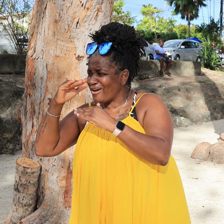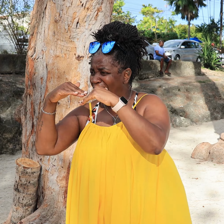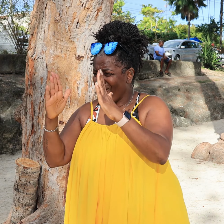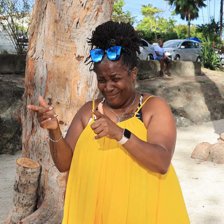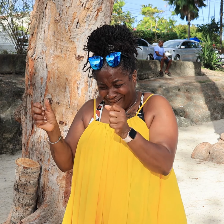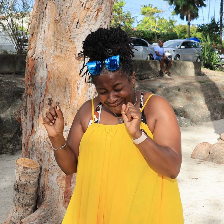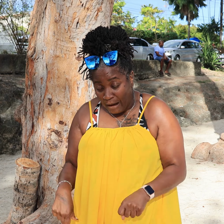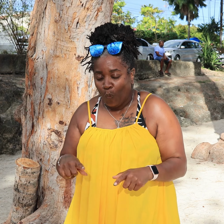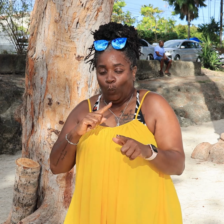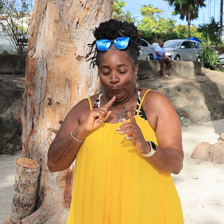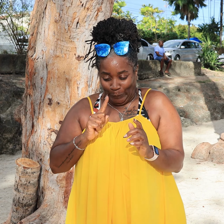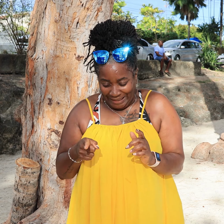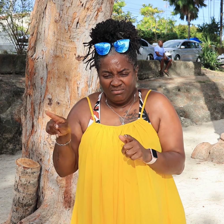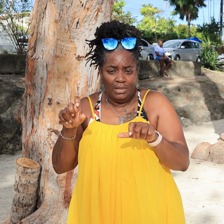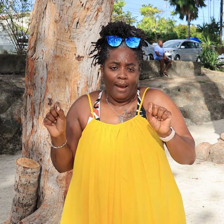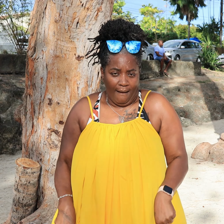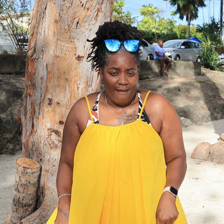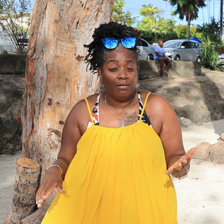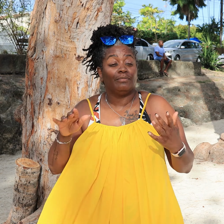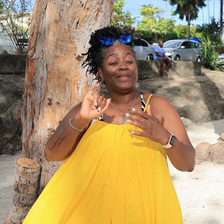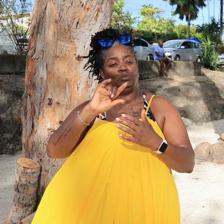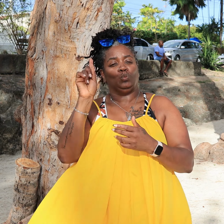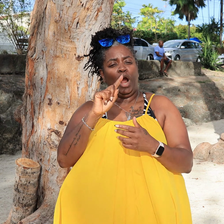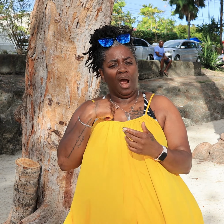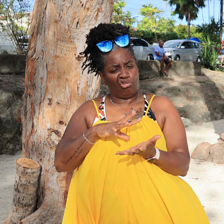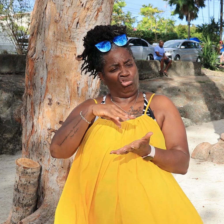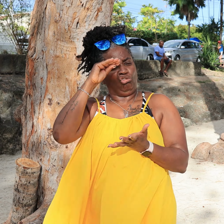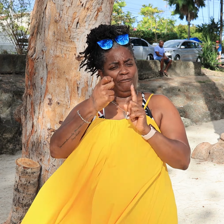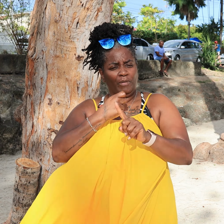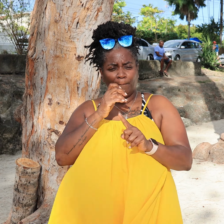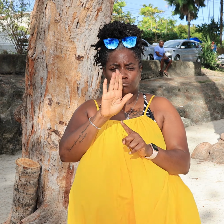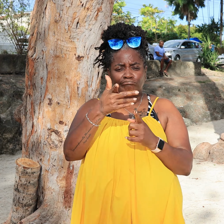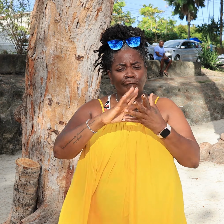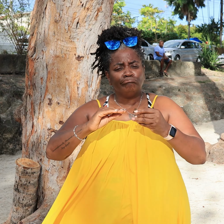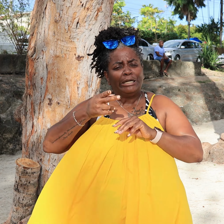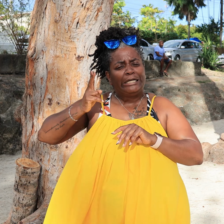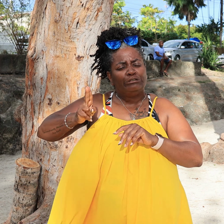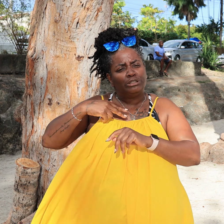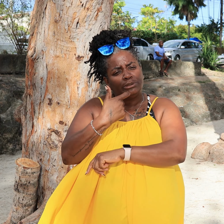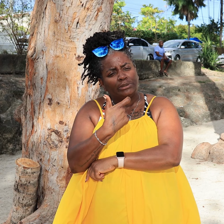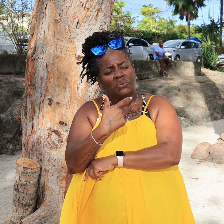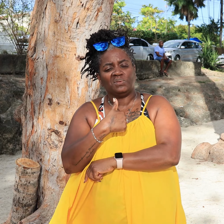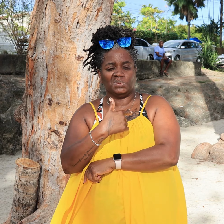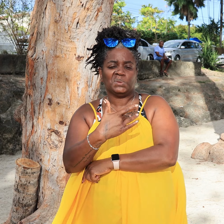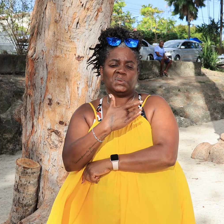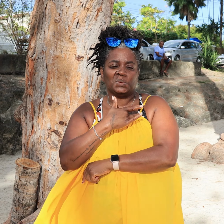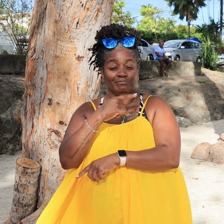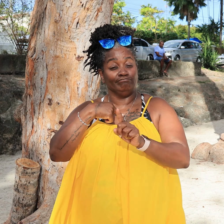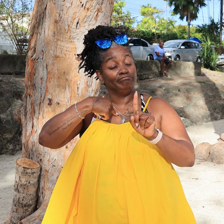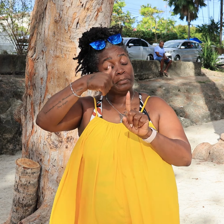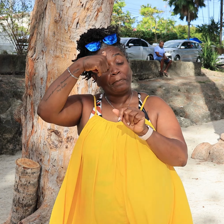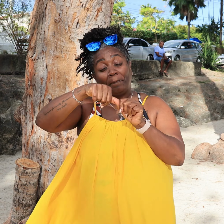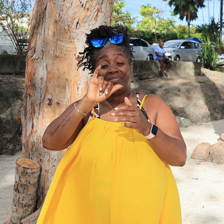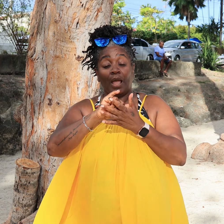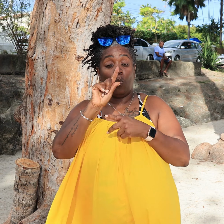in life, they can get a house. Really, they can do it. And I've learned from you how things have been here in Barbados, and it really touches